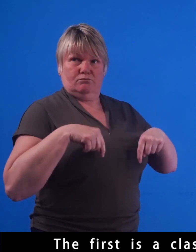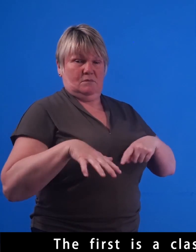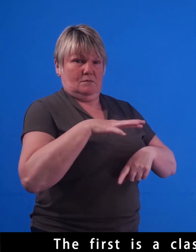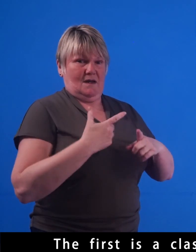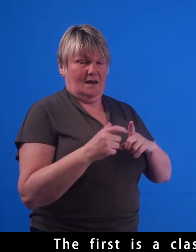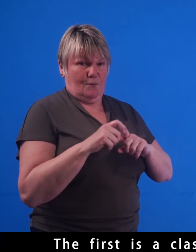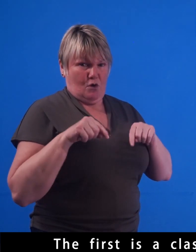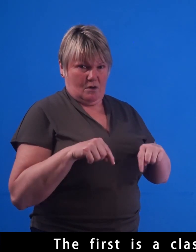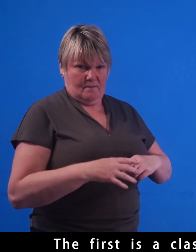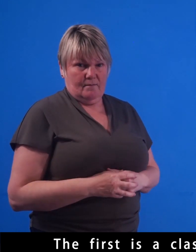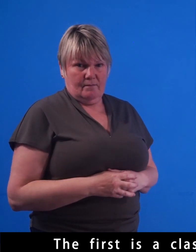Edinburgh.